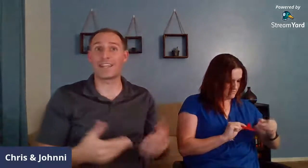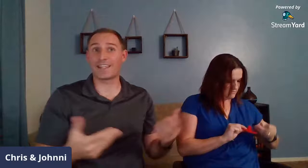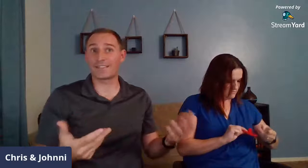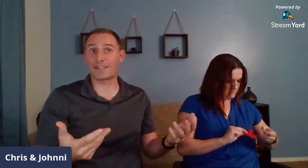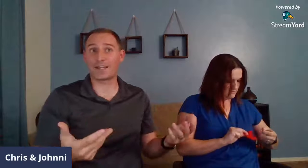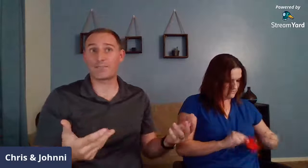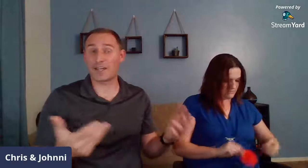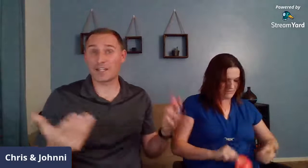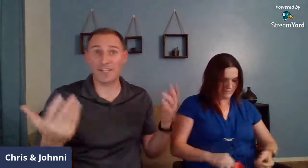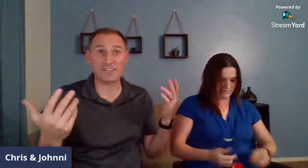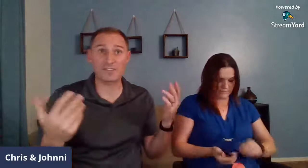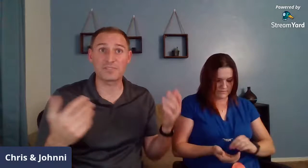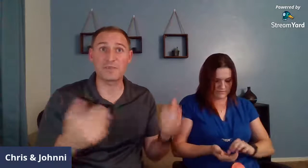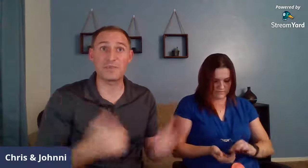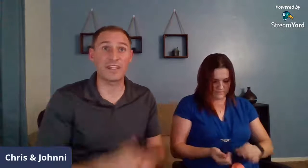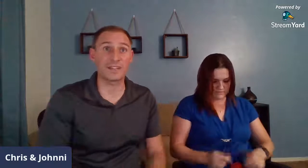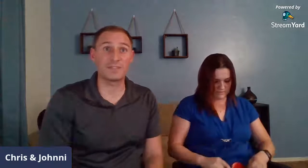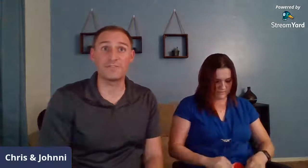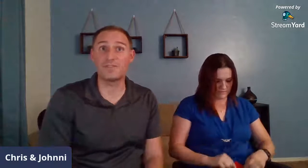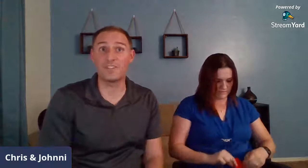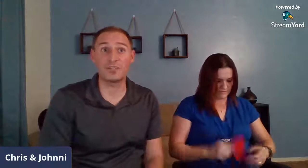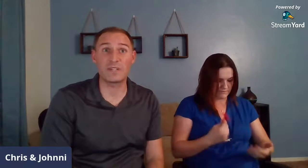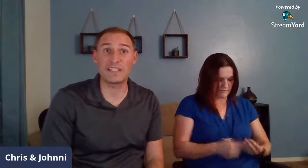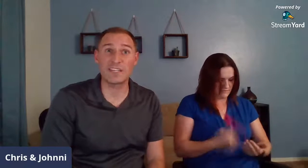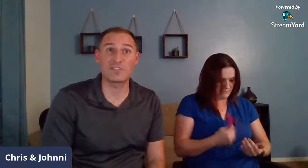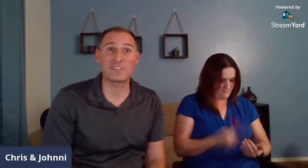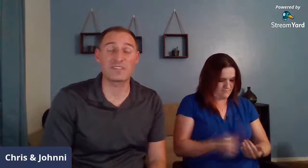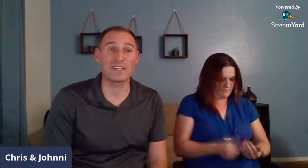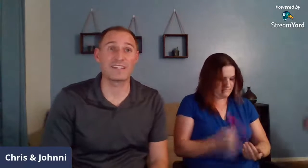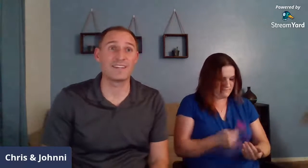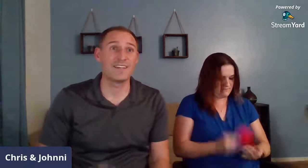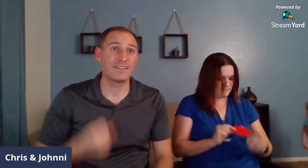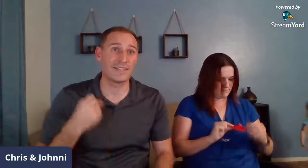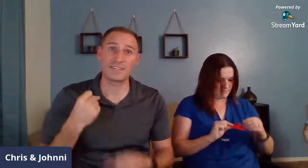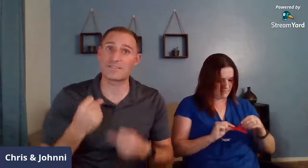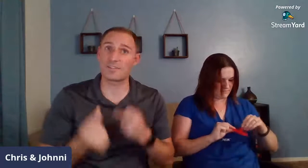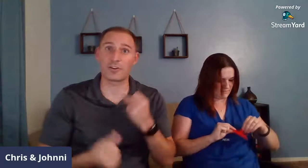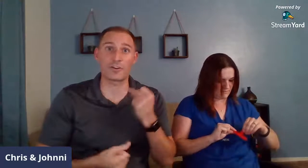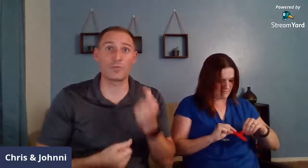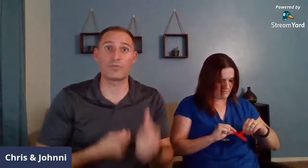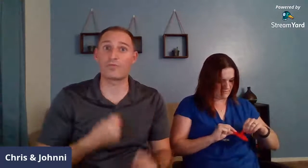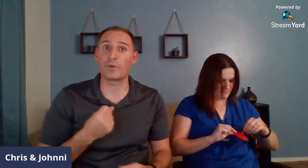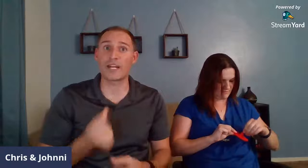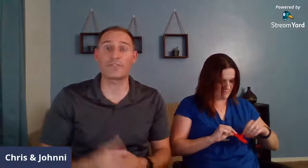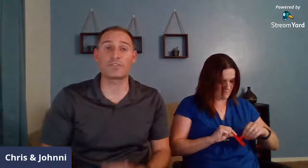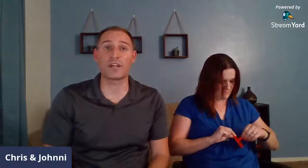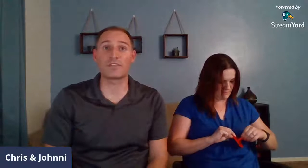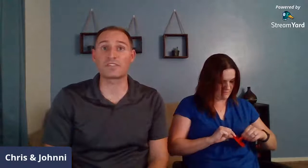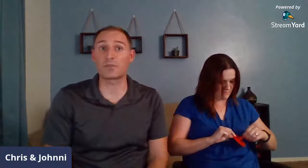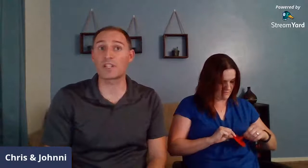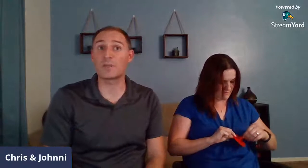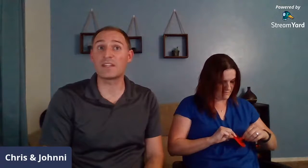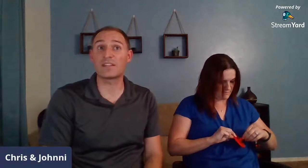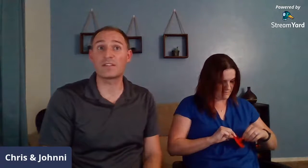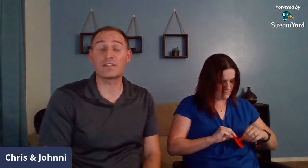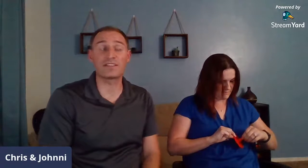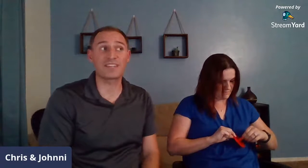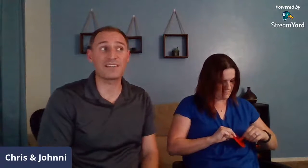And polyglots are those people that know 15, 20 languages, and they just learn them one after another. So we're going to be